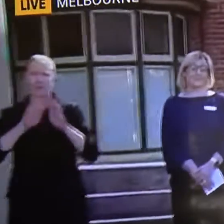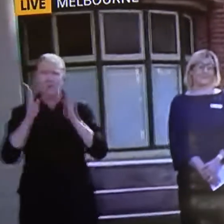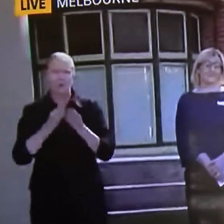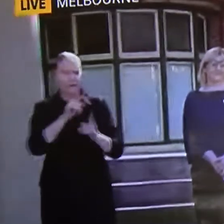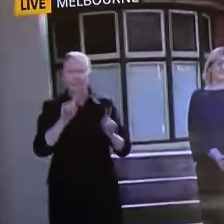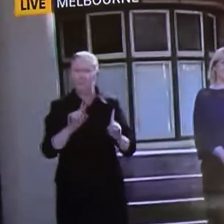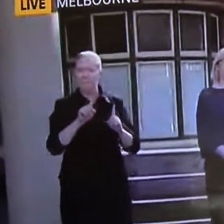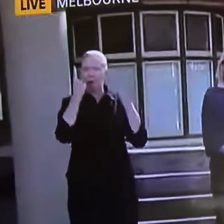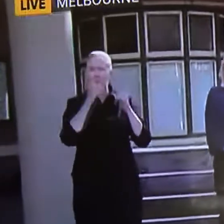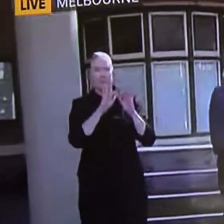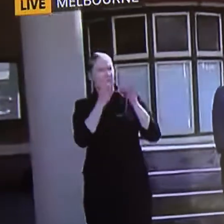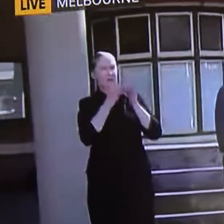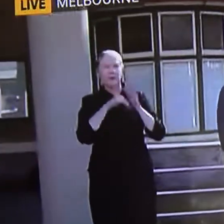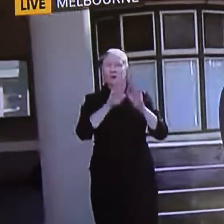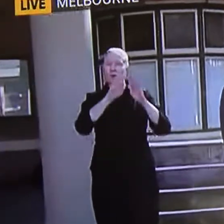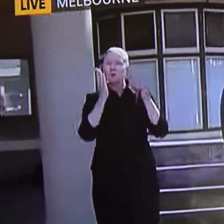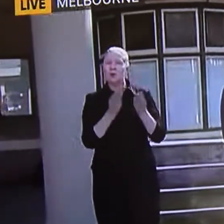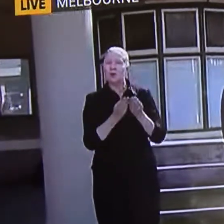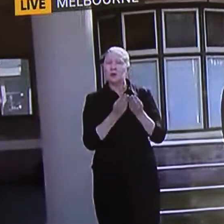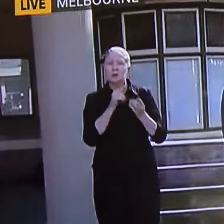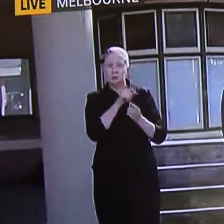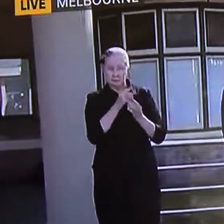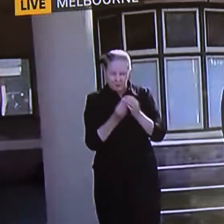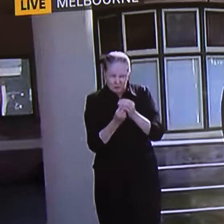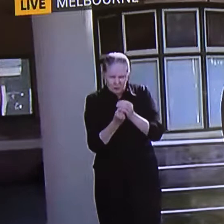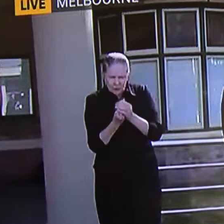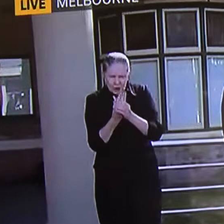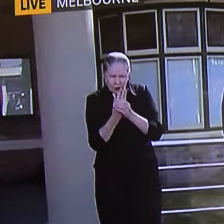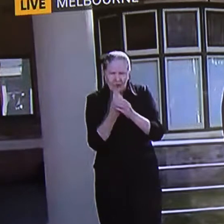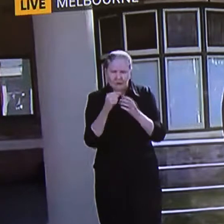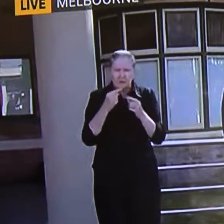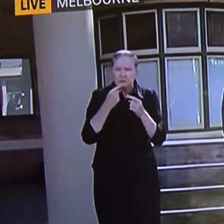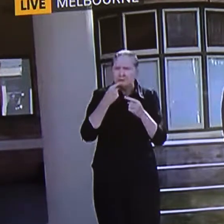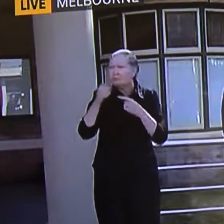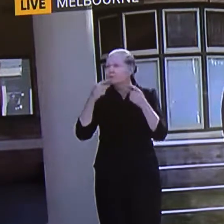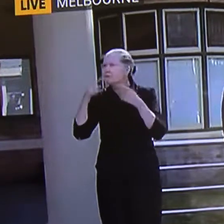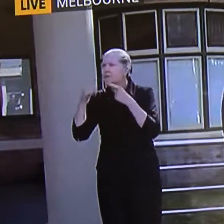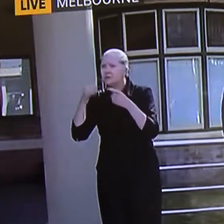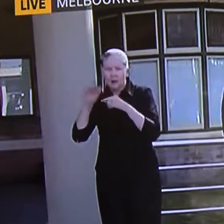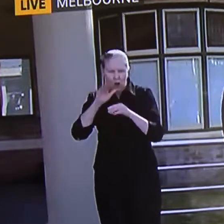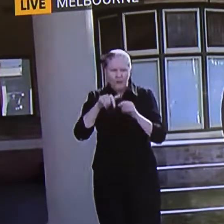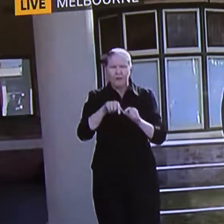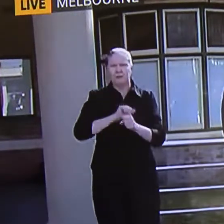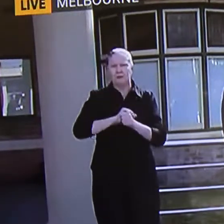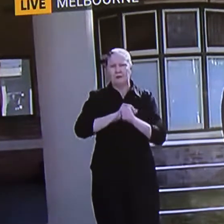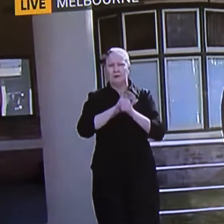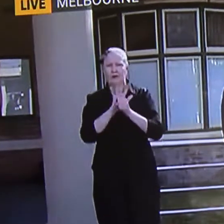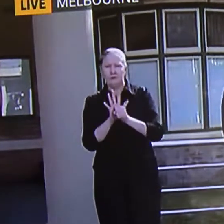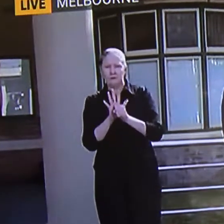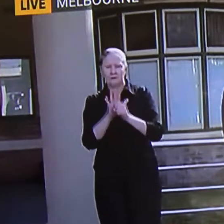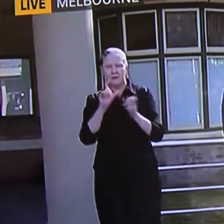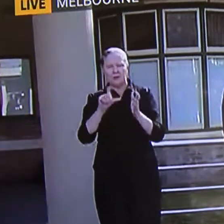first institution in the world to both grow and share the coronavirus